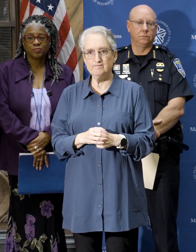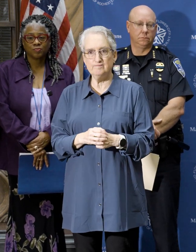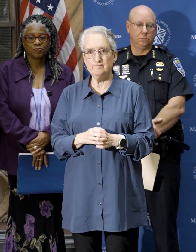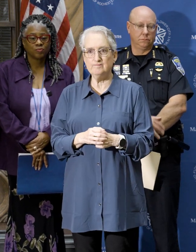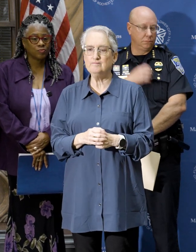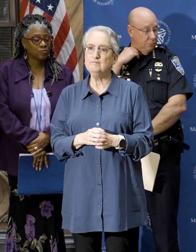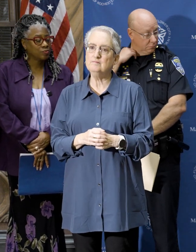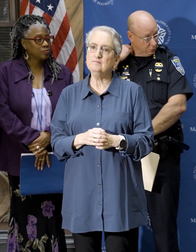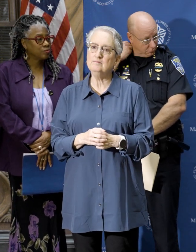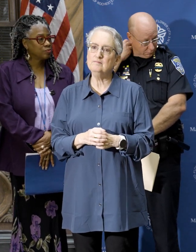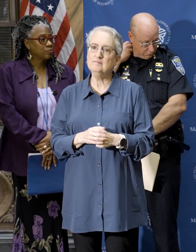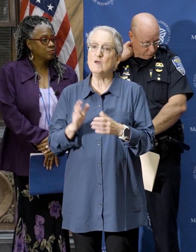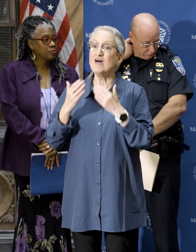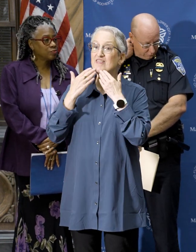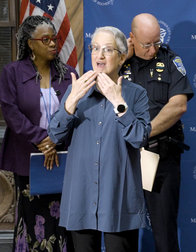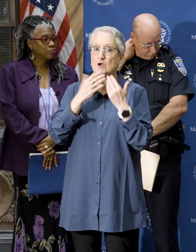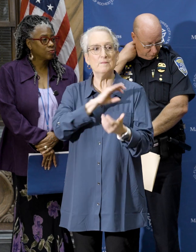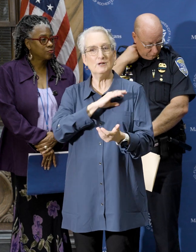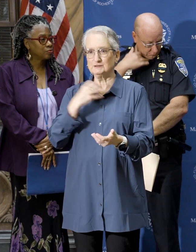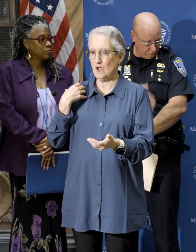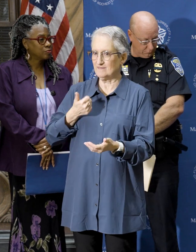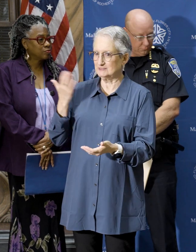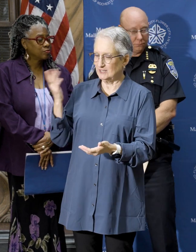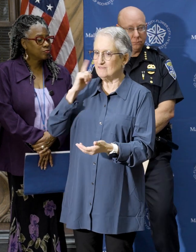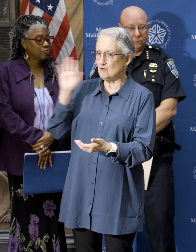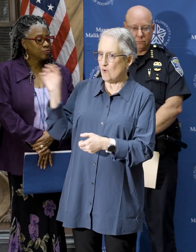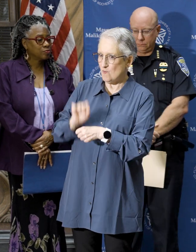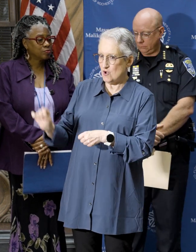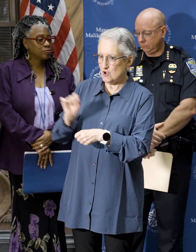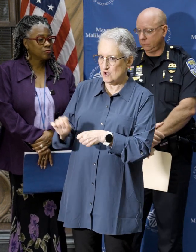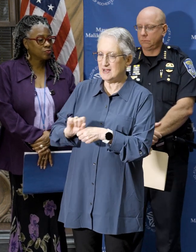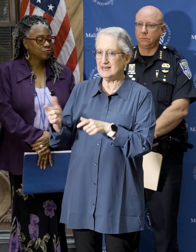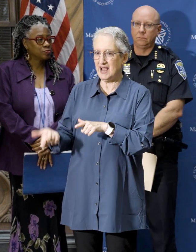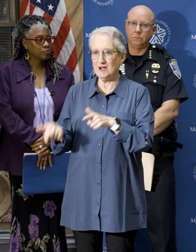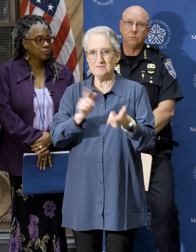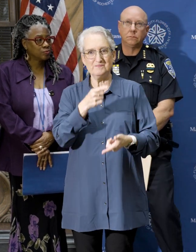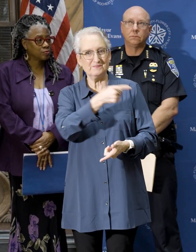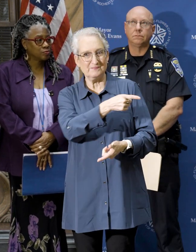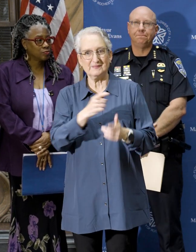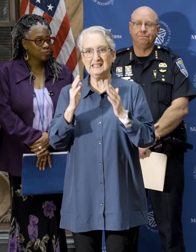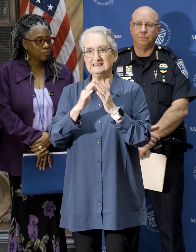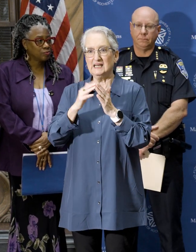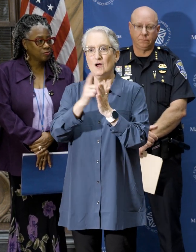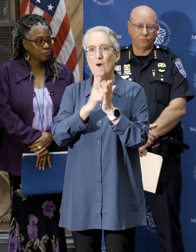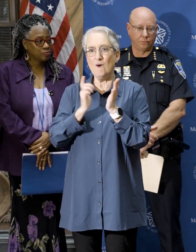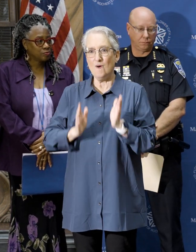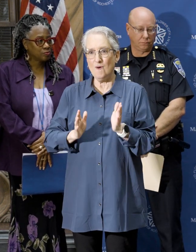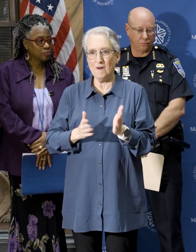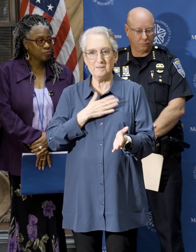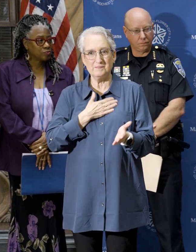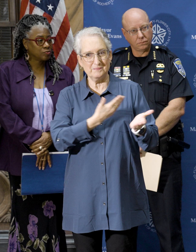So I want to thank the chief for his work. And I want to have Corporation Counsel Patrick Beath. We'll talk about the law